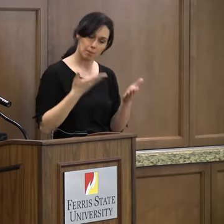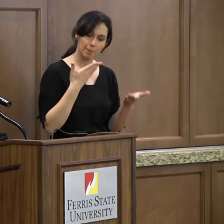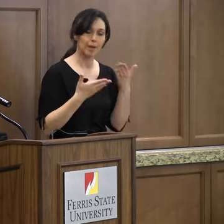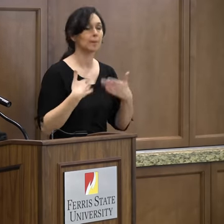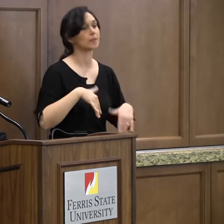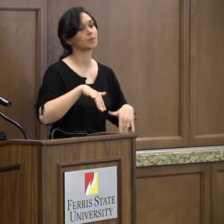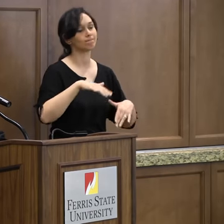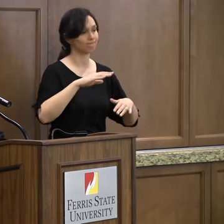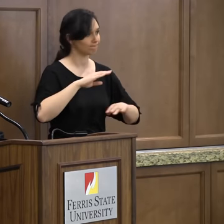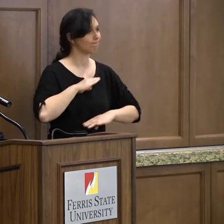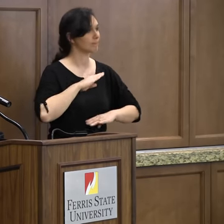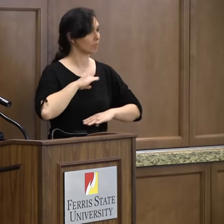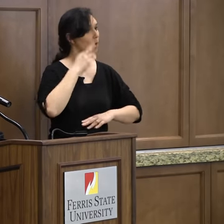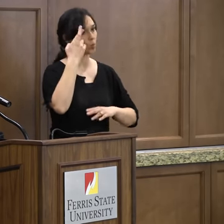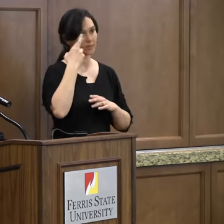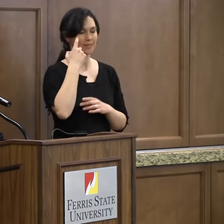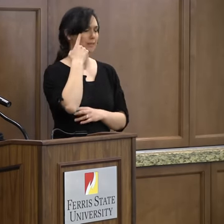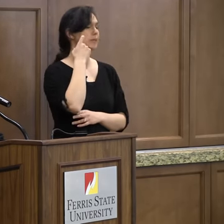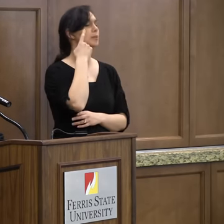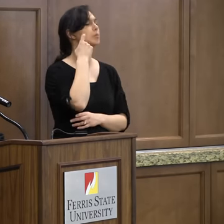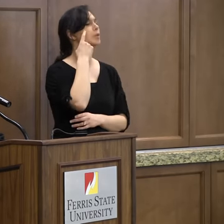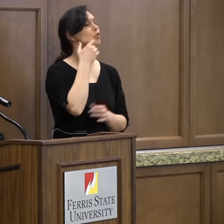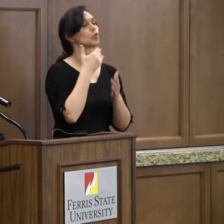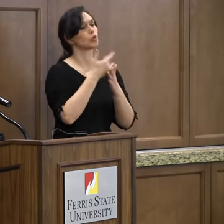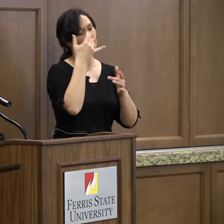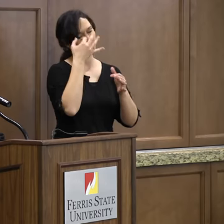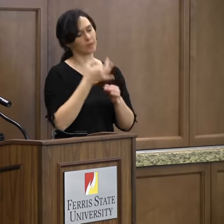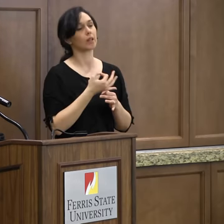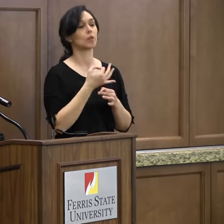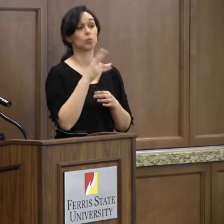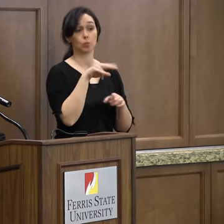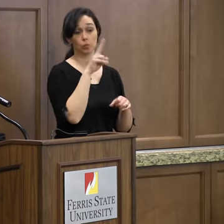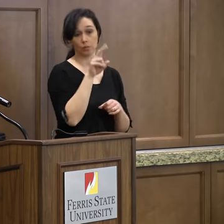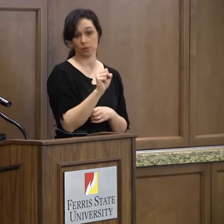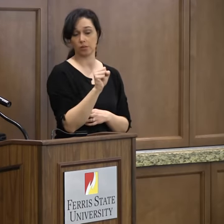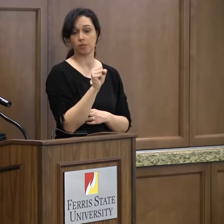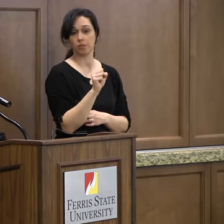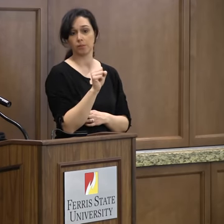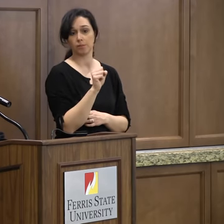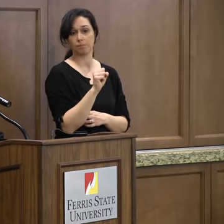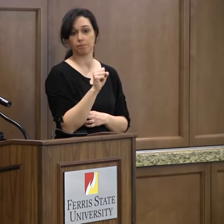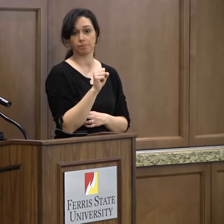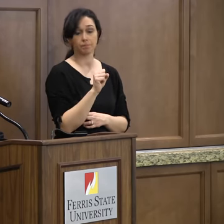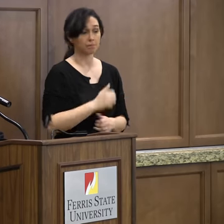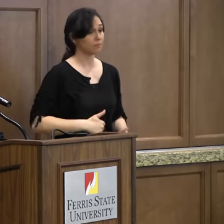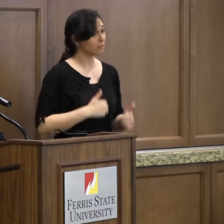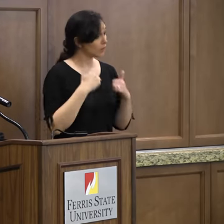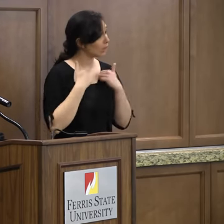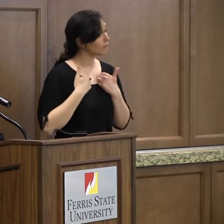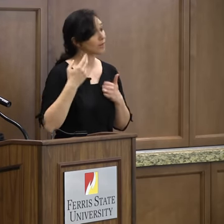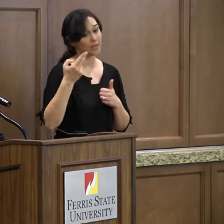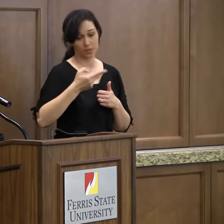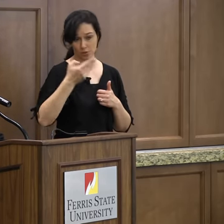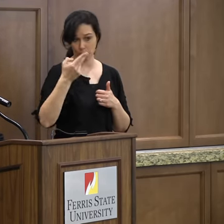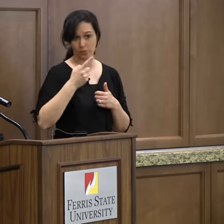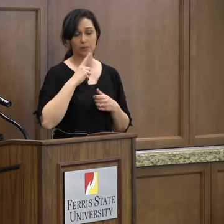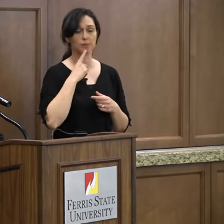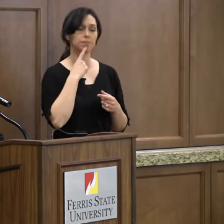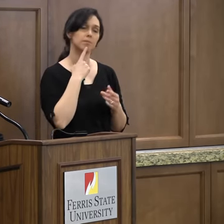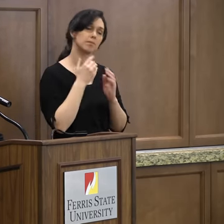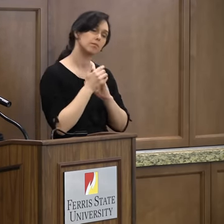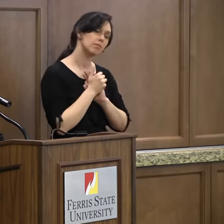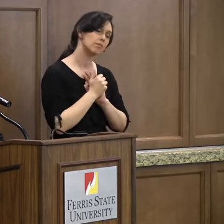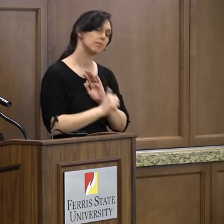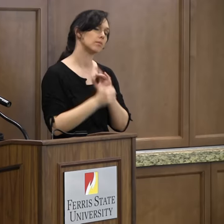justifiable reasons to be suspicious of the good faith of the United States, life and history give eloquent testimony to